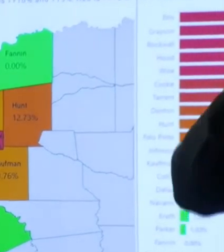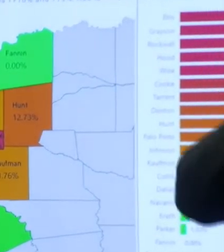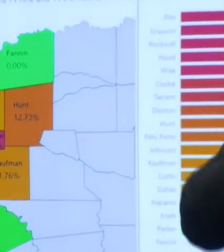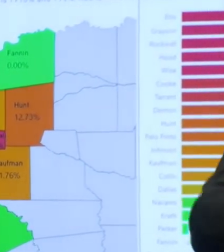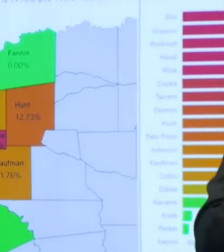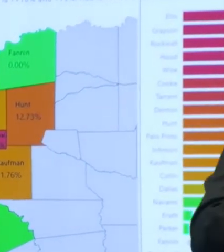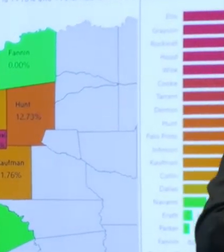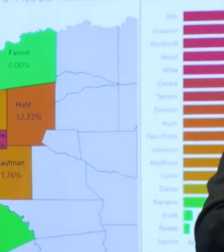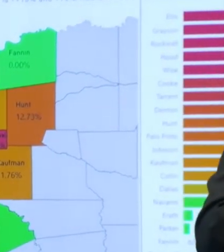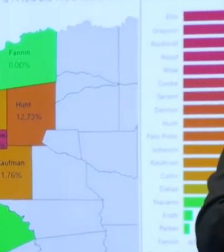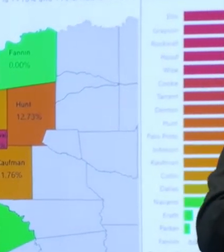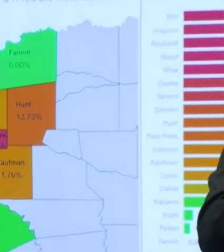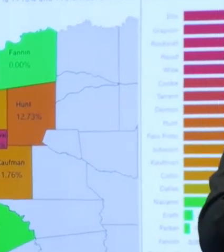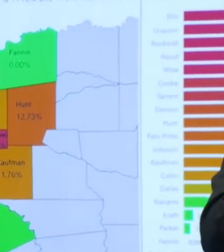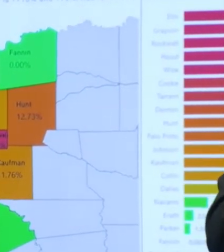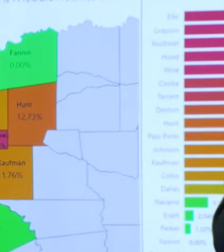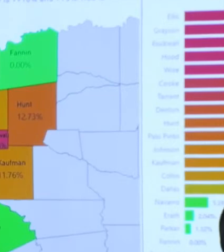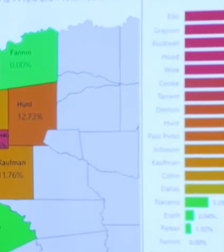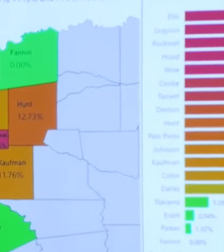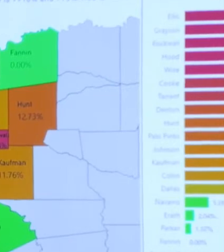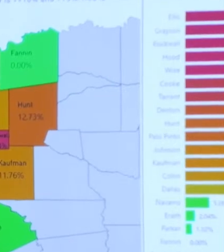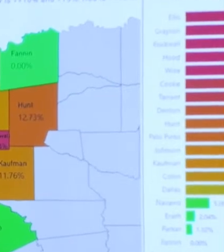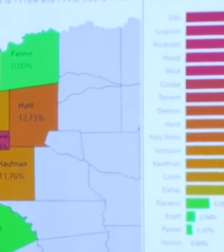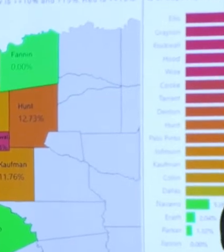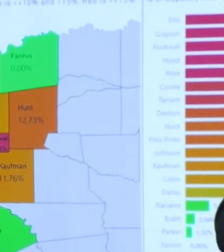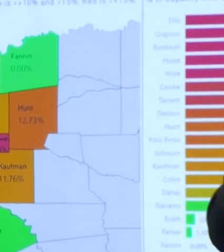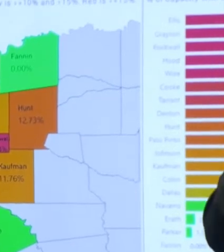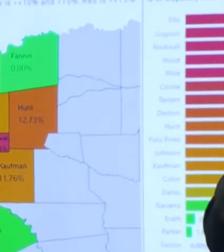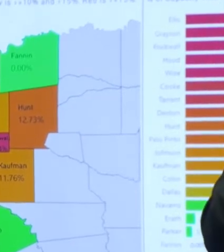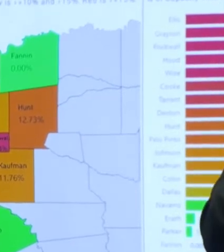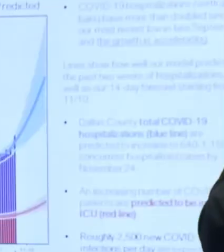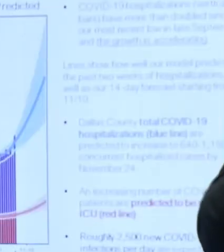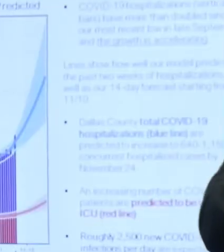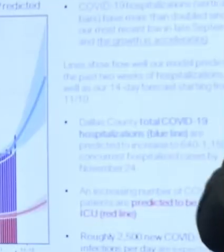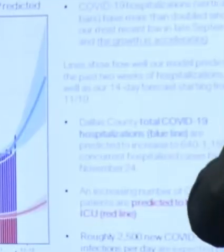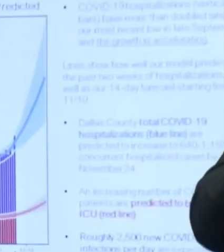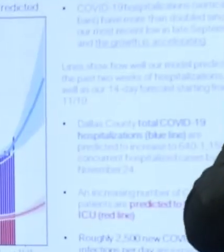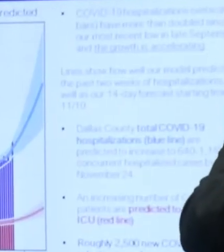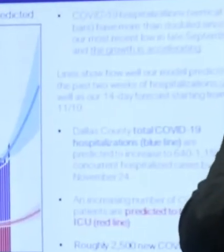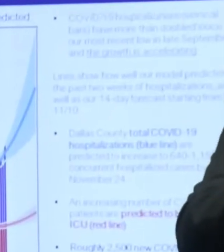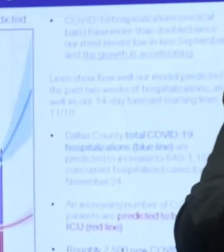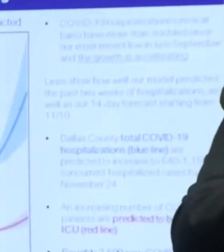in our next slide. Next slide should be